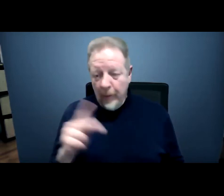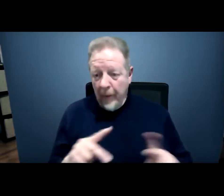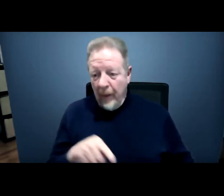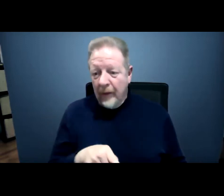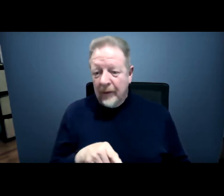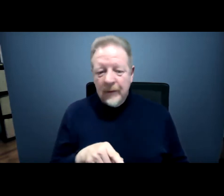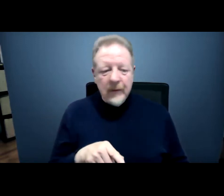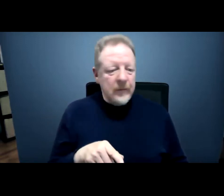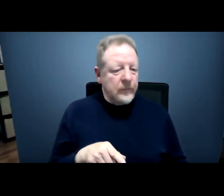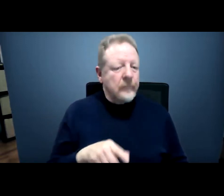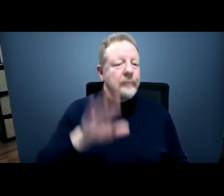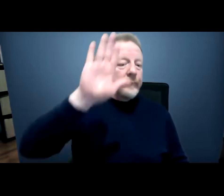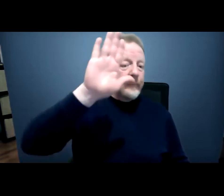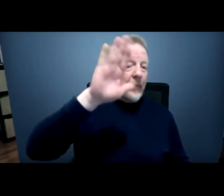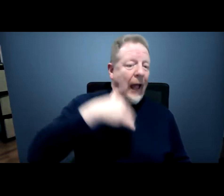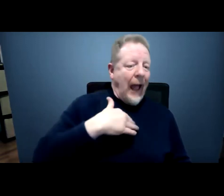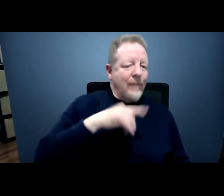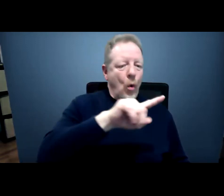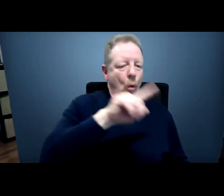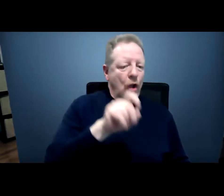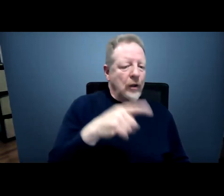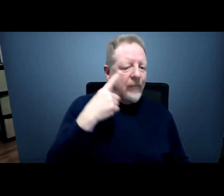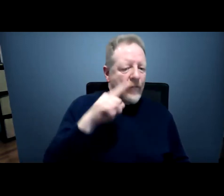I have a question for Christine.